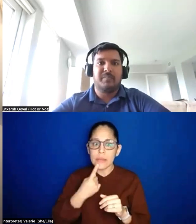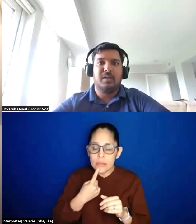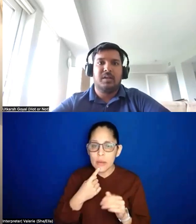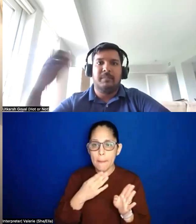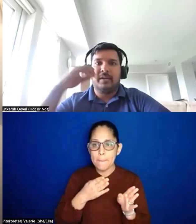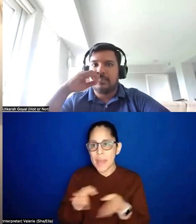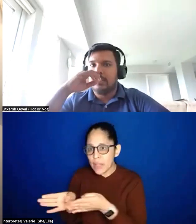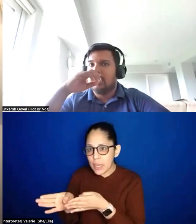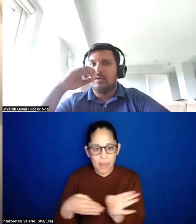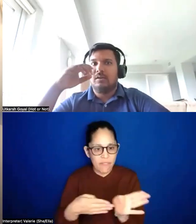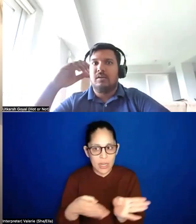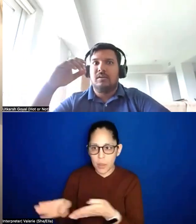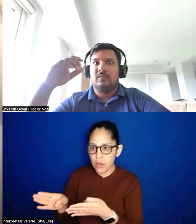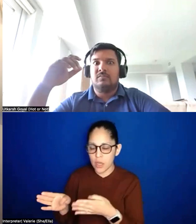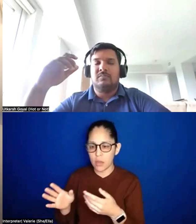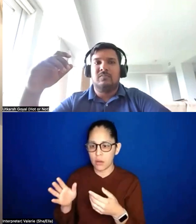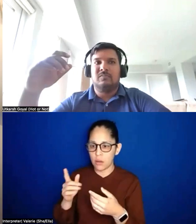well. Because